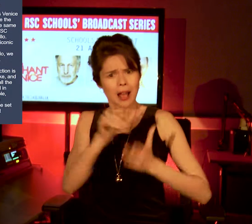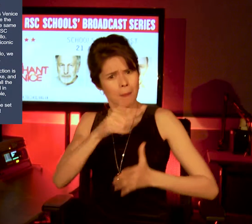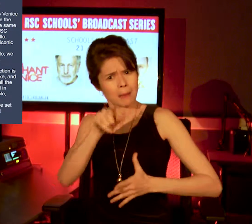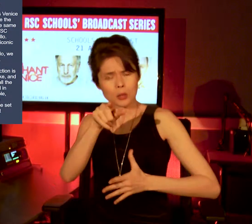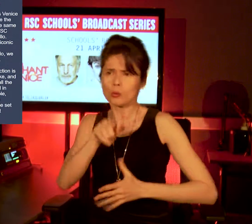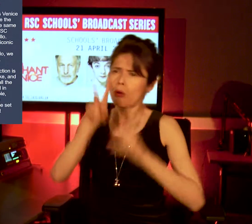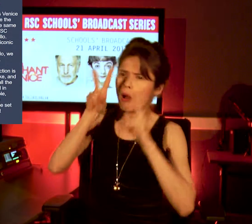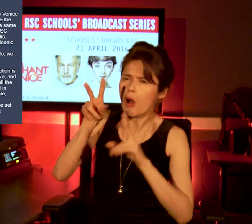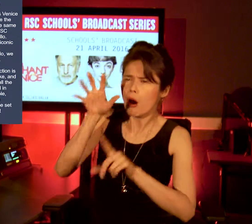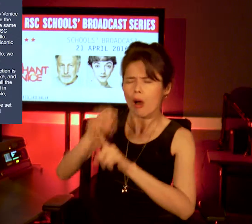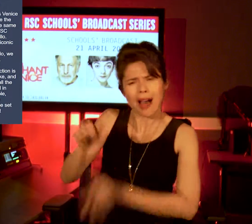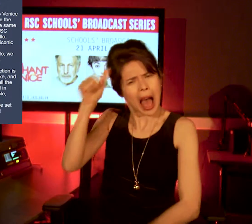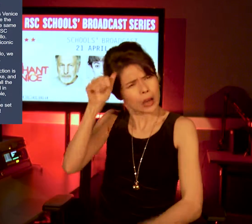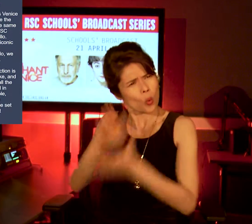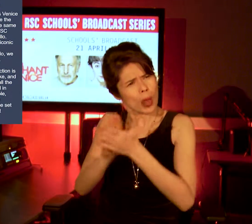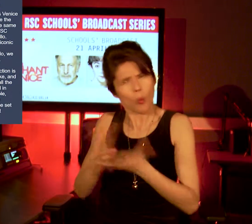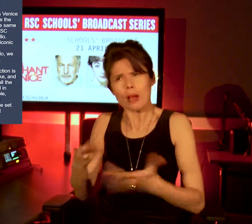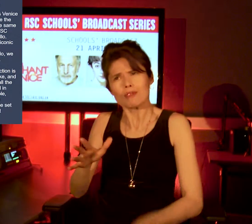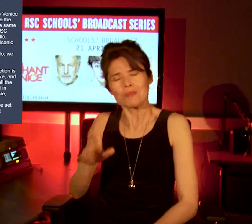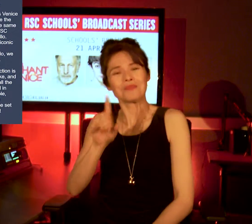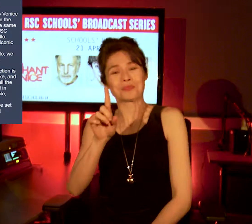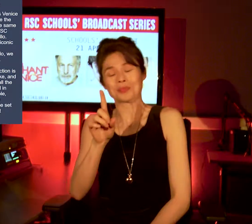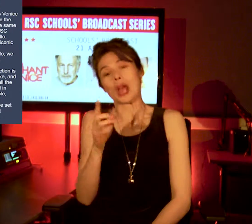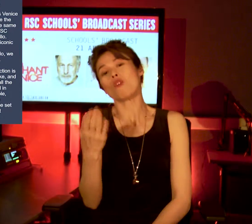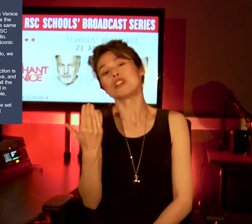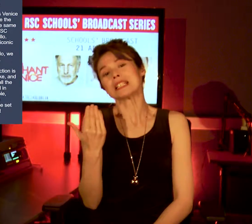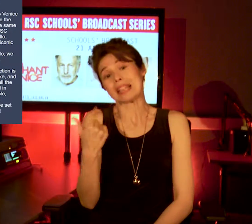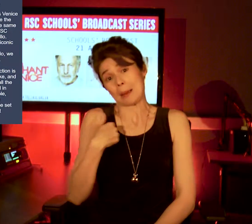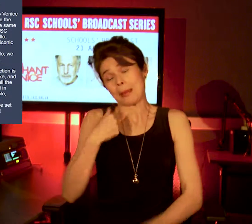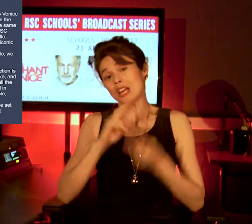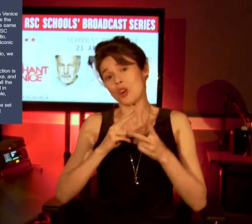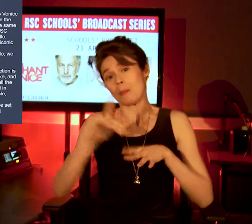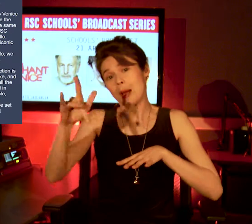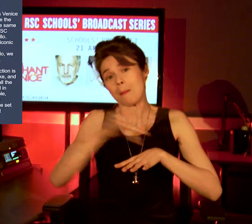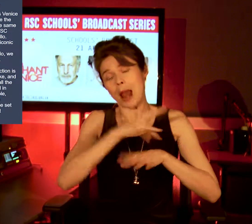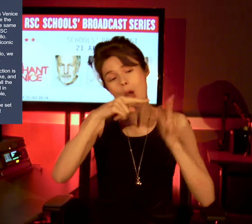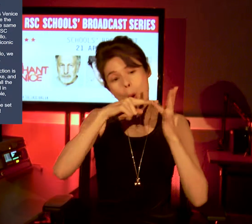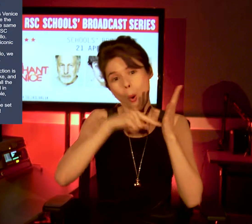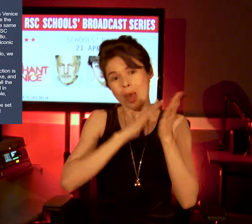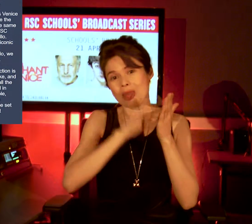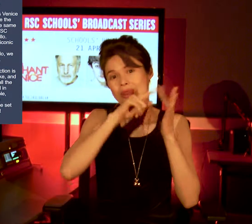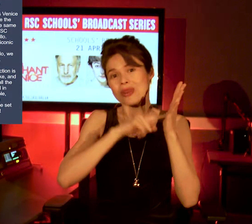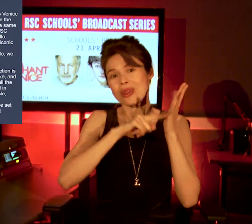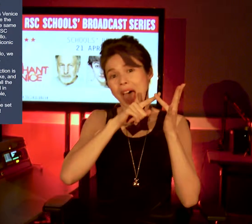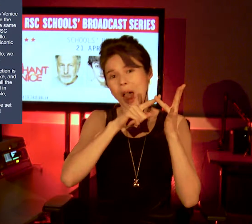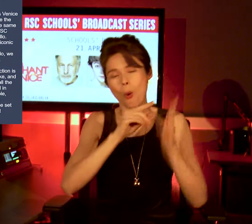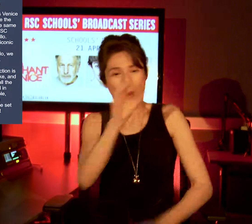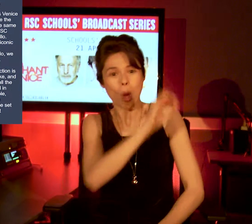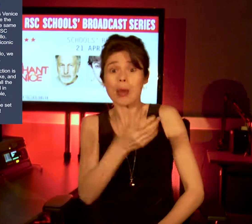for Venice, which you may recognise as the sign I used for Venice in the recent